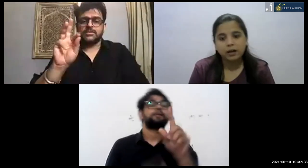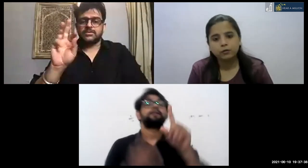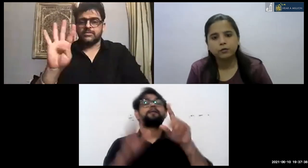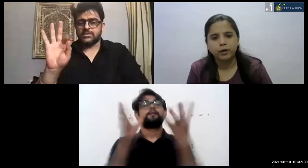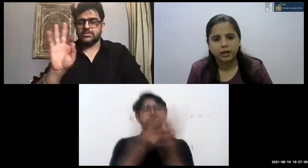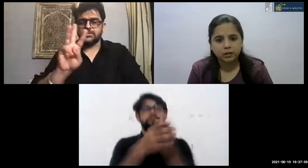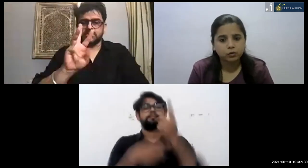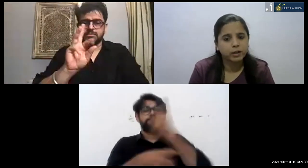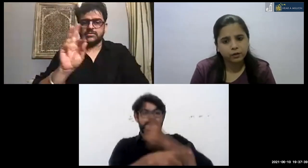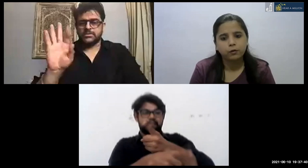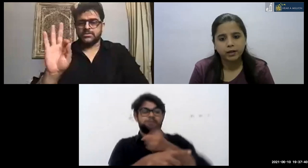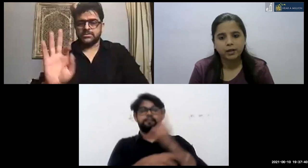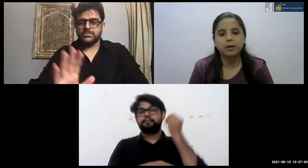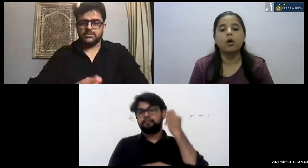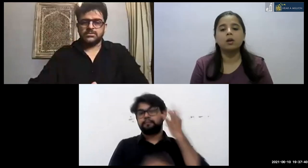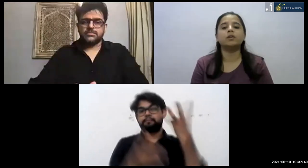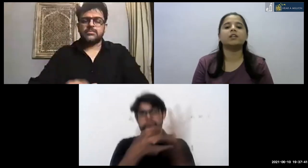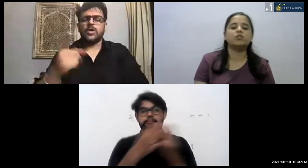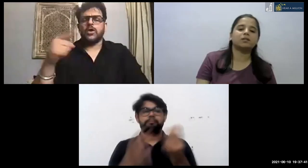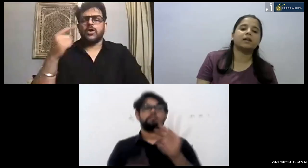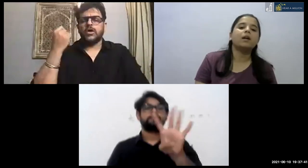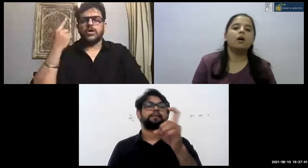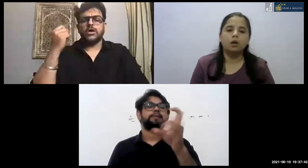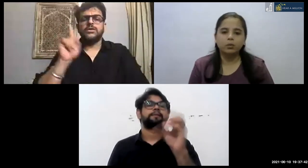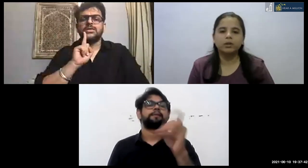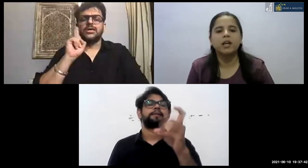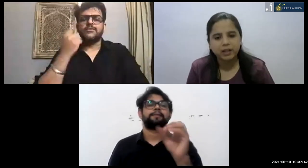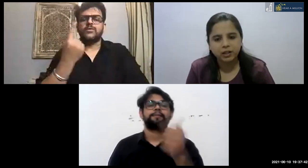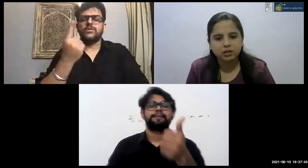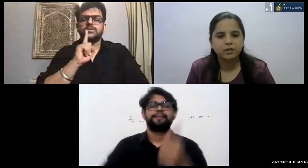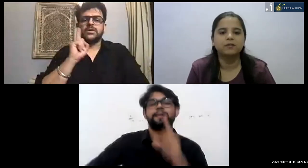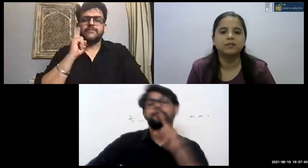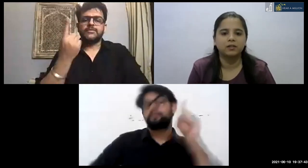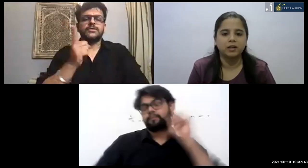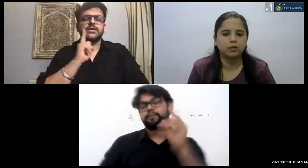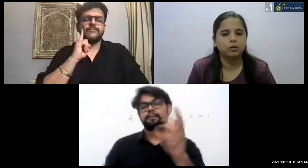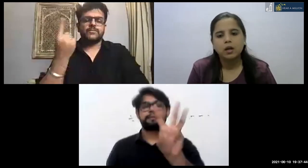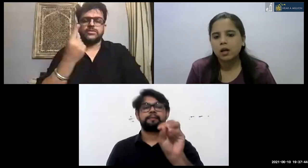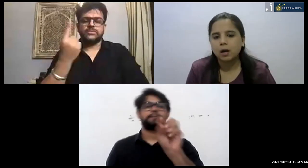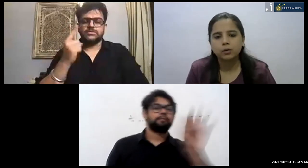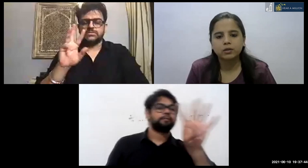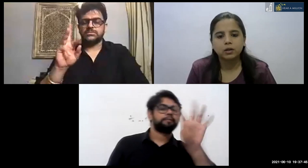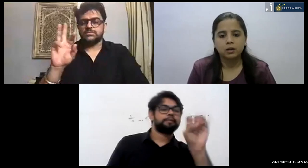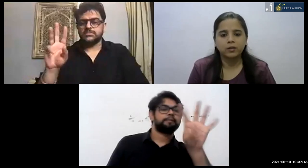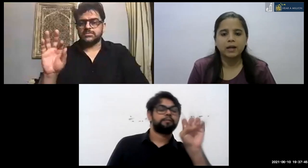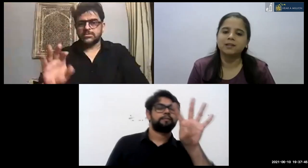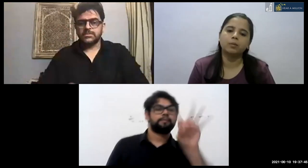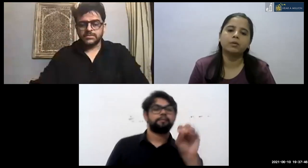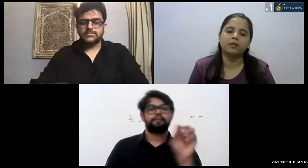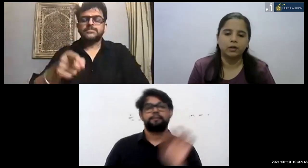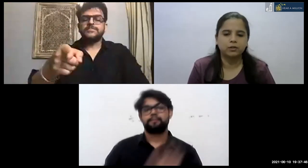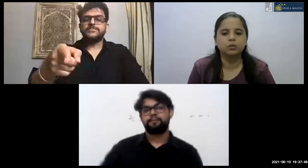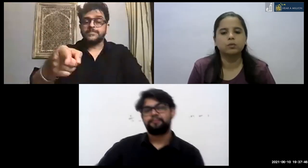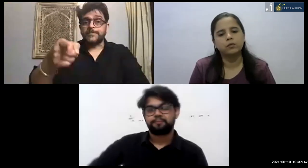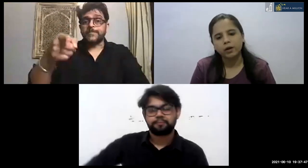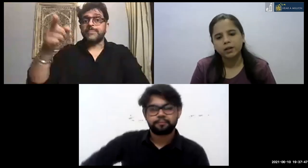40, around 40, no, 30 or 40, but all over the teachers are, along with the hearing teachers, we have 70. No, about we are asking about